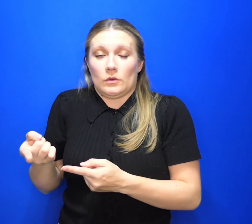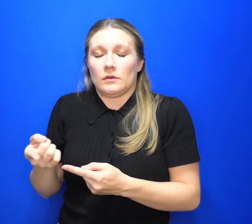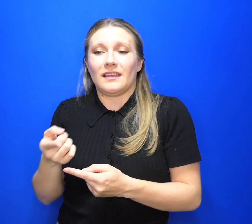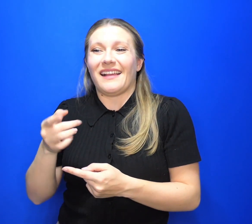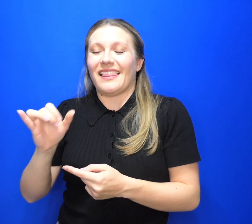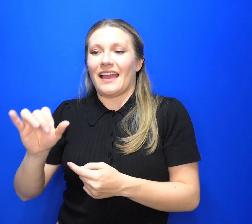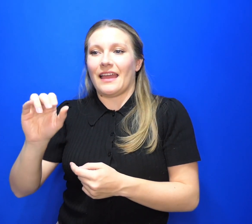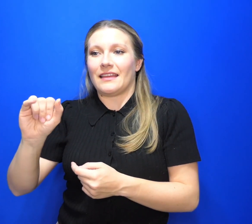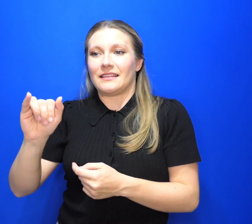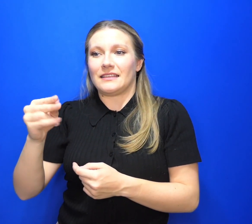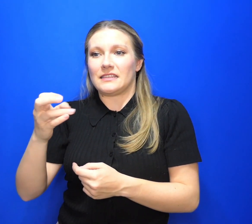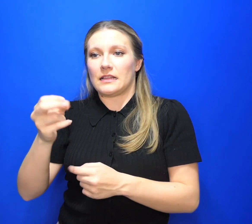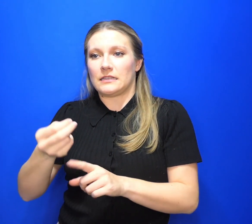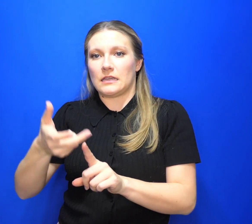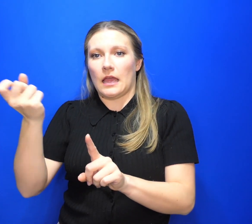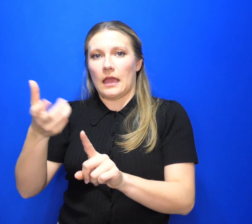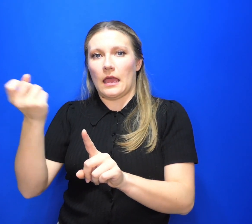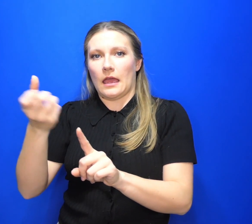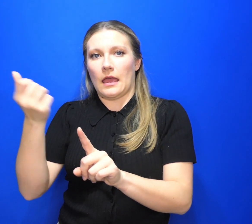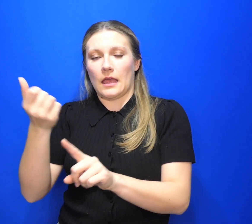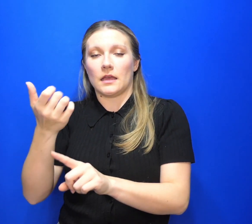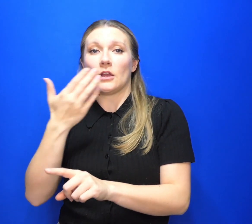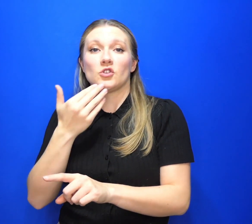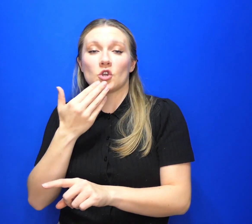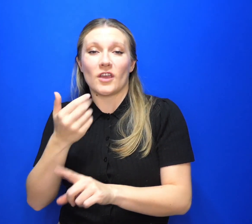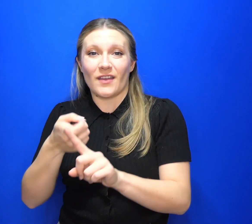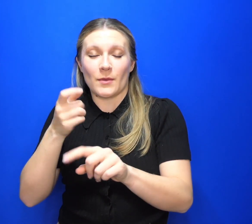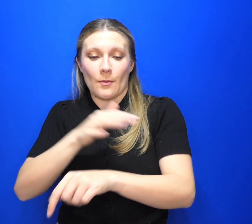out, pulling it out. It doesn't get to a number and say, oh, good, we're done.